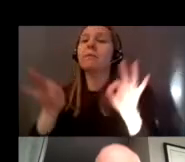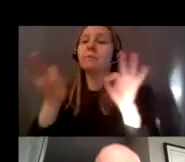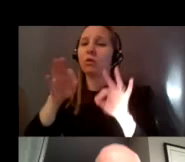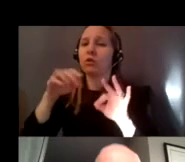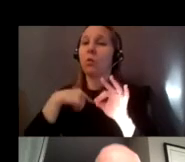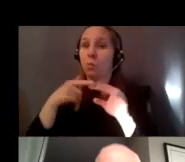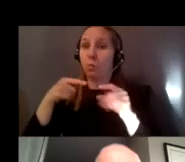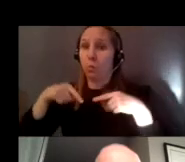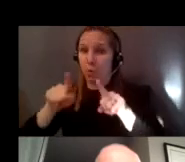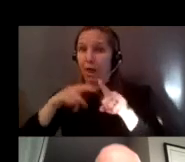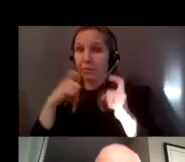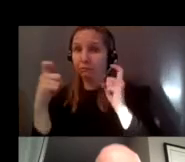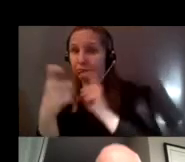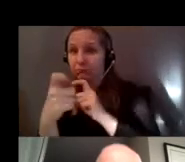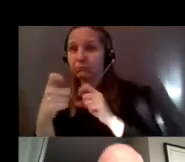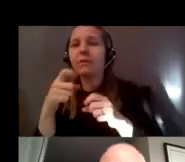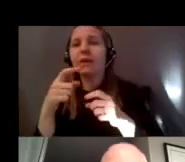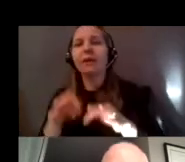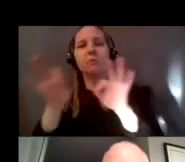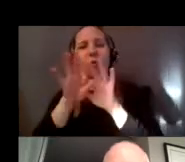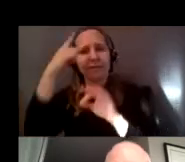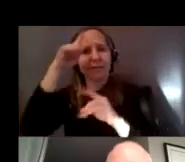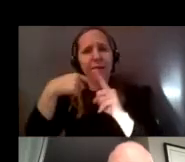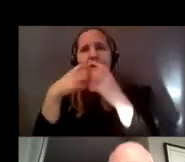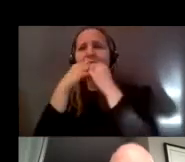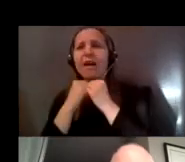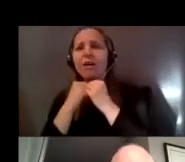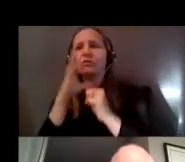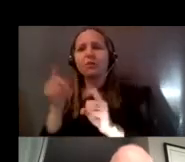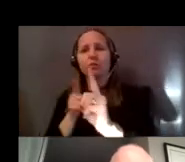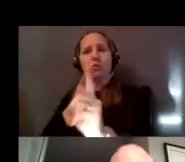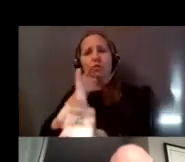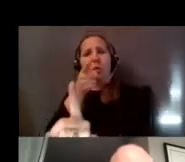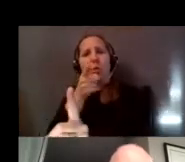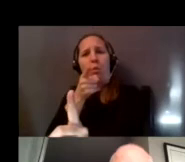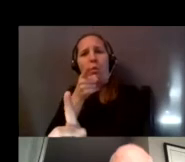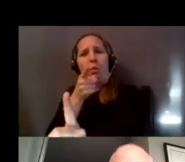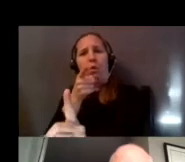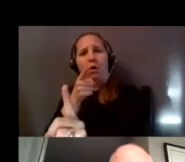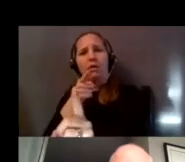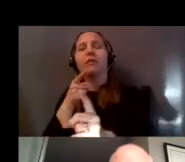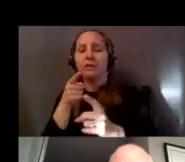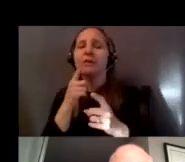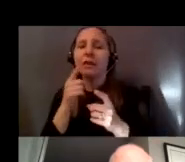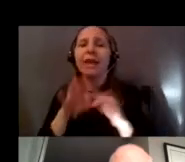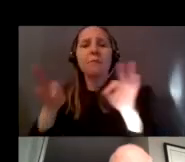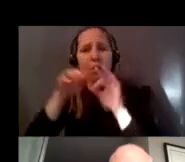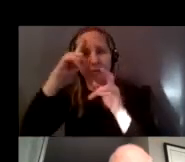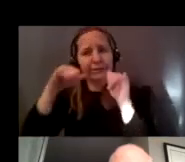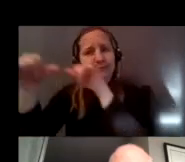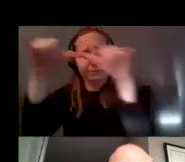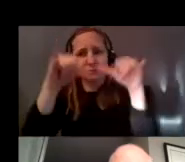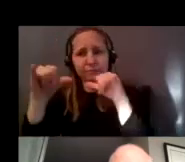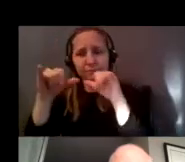our kind of end goals, our shared end goals in mind. I think that part of what makes